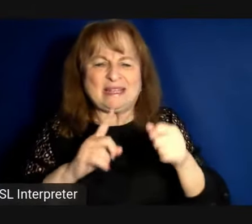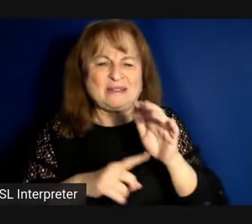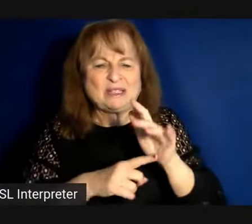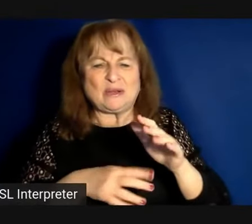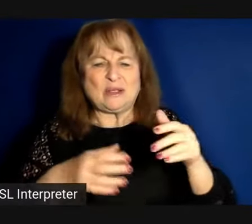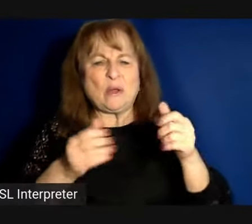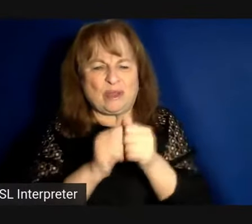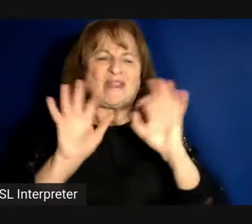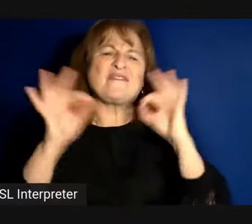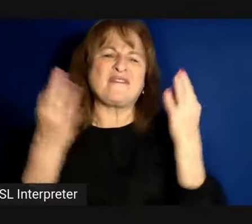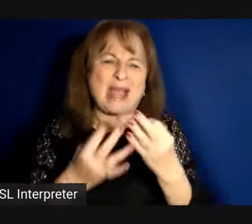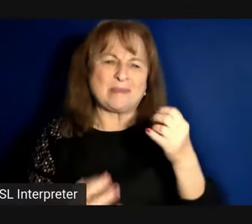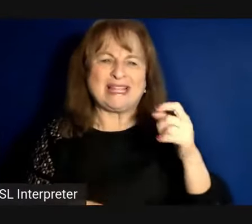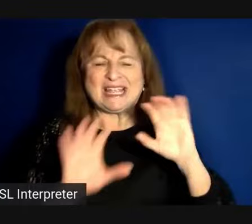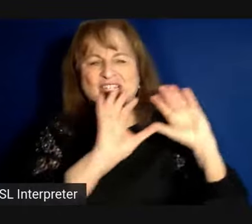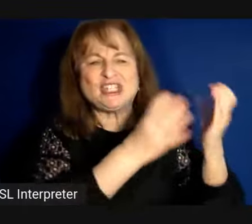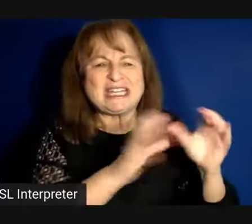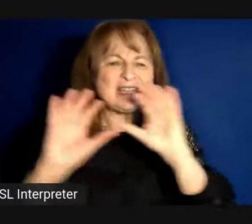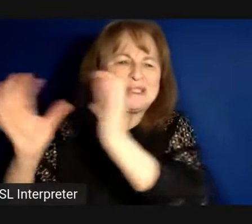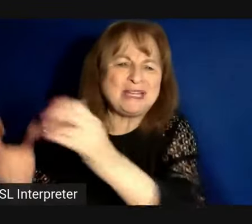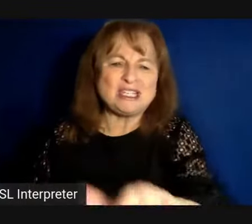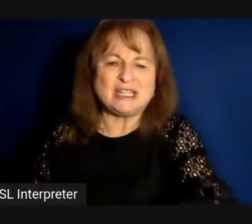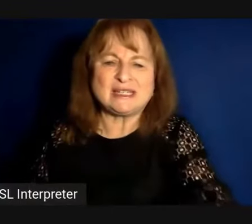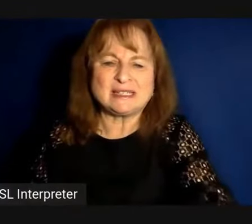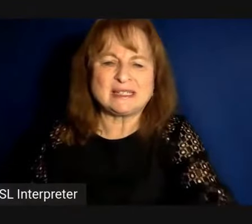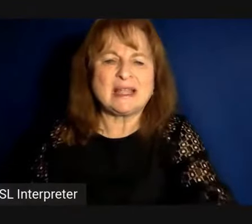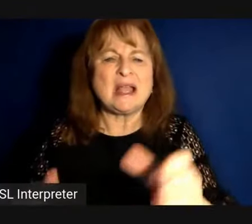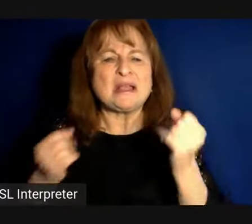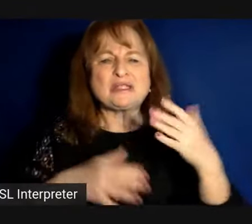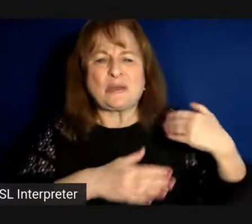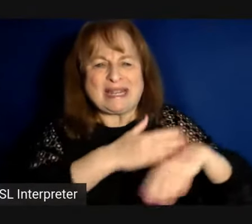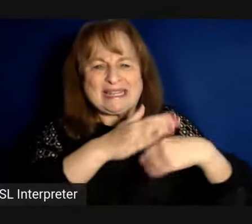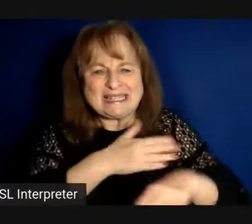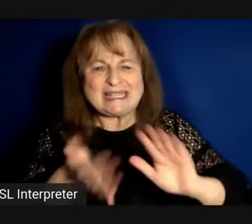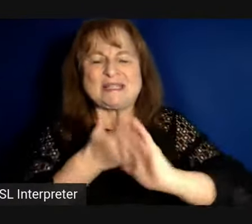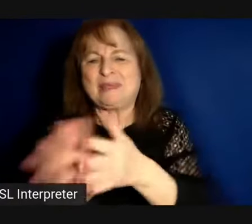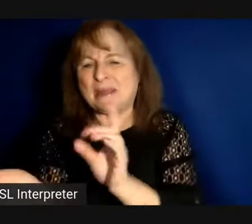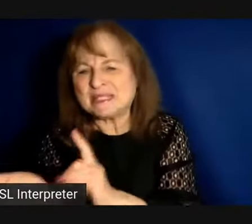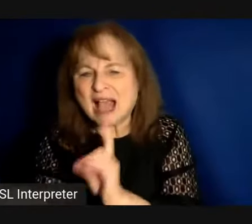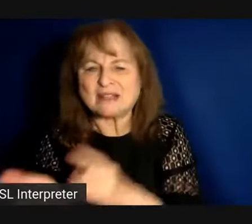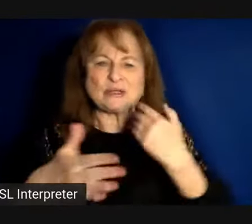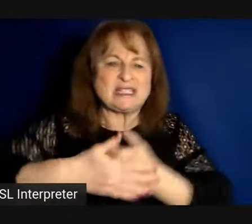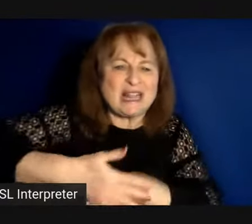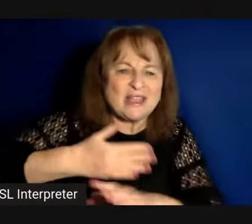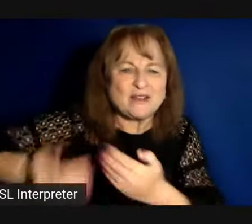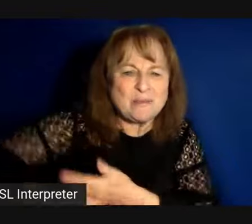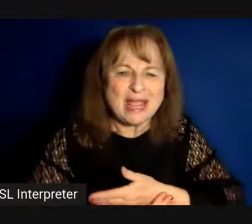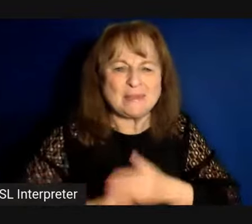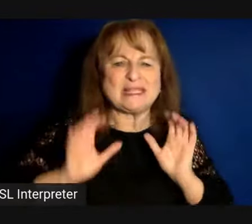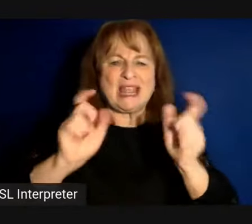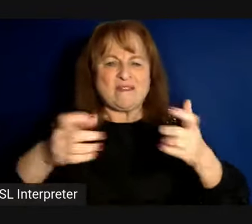family genus species so many descendants became doctors delivered babies bestowed